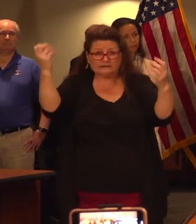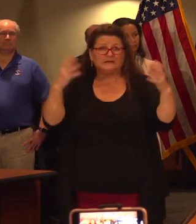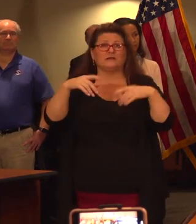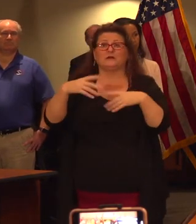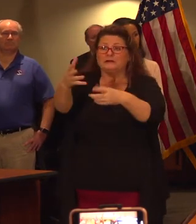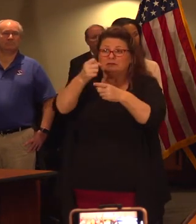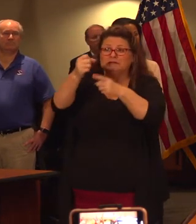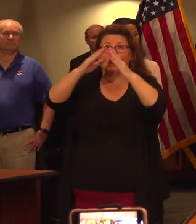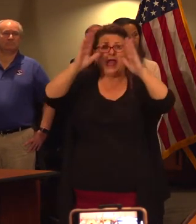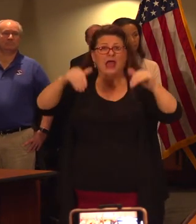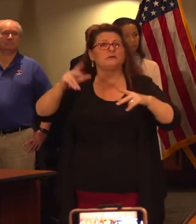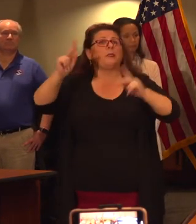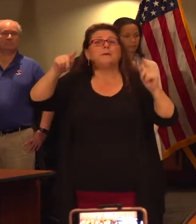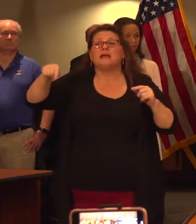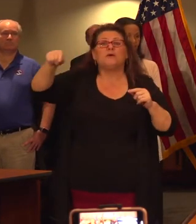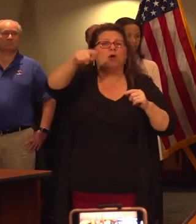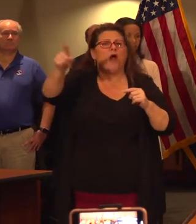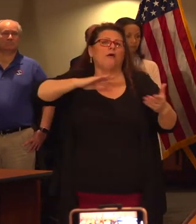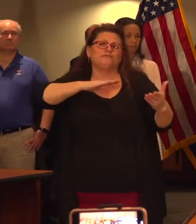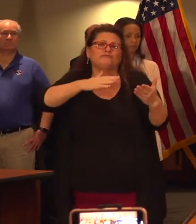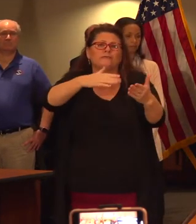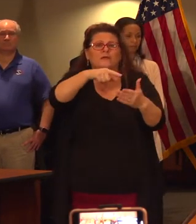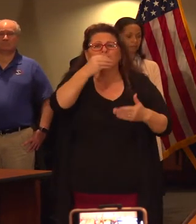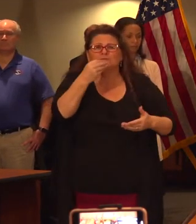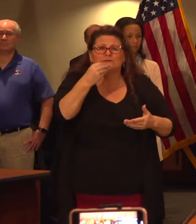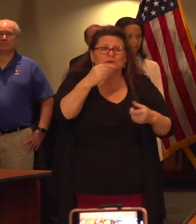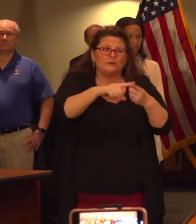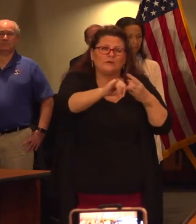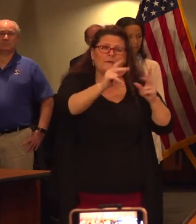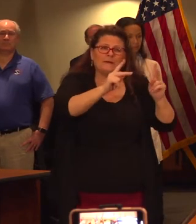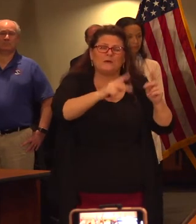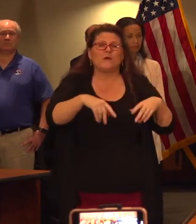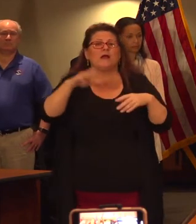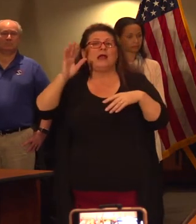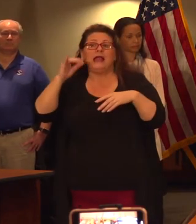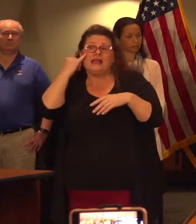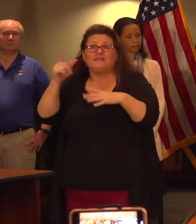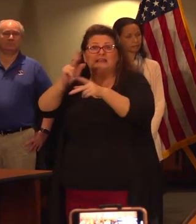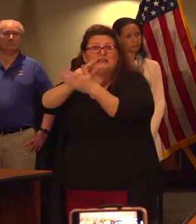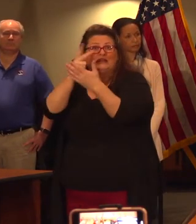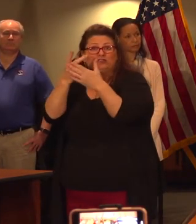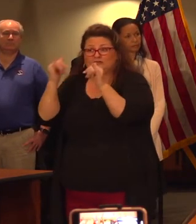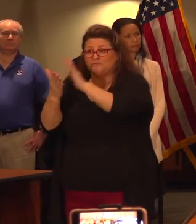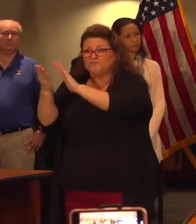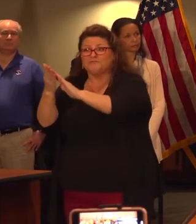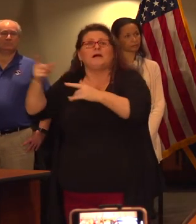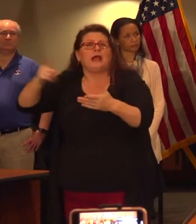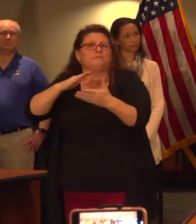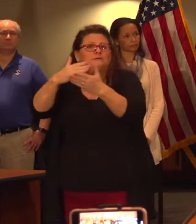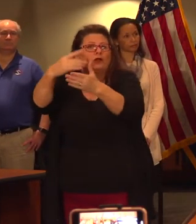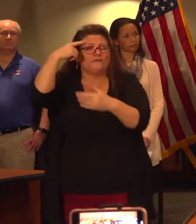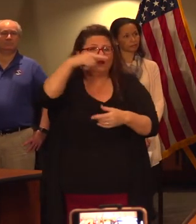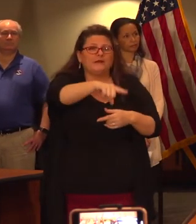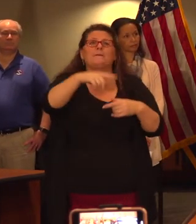and they were cooking them food. The churches were working and activated their kitchens to be sure that the people working